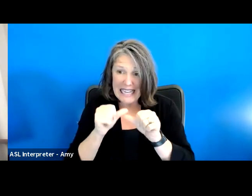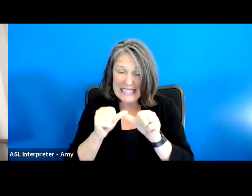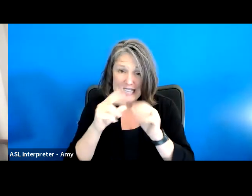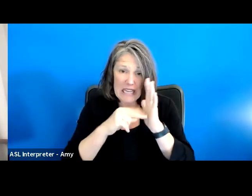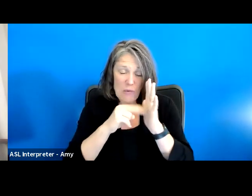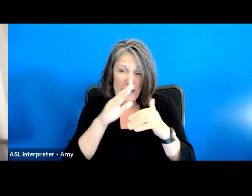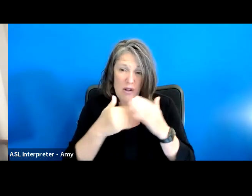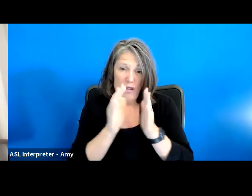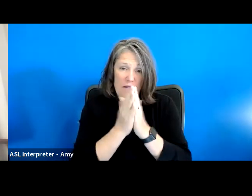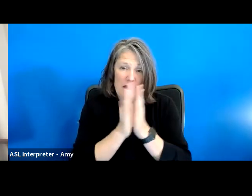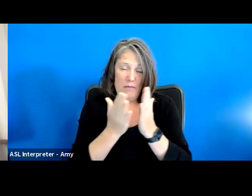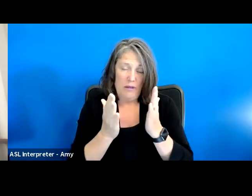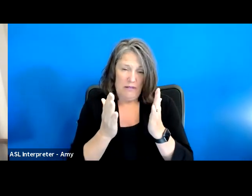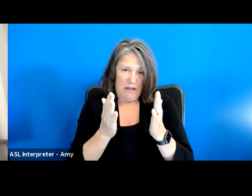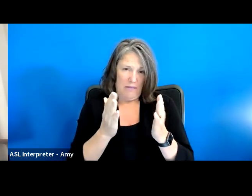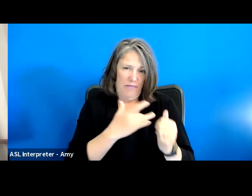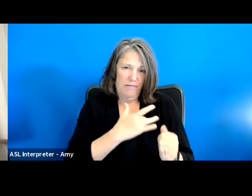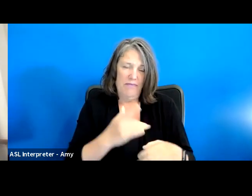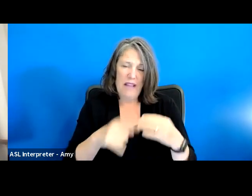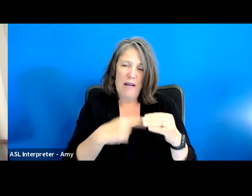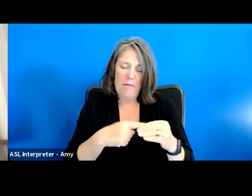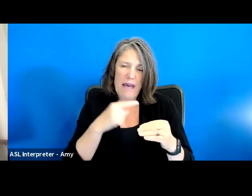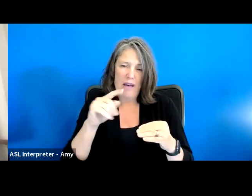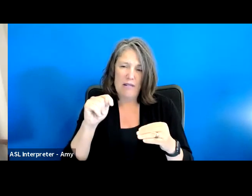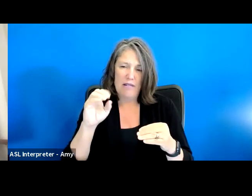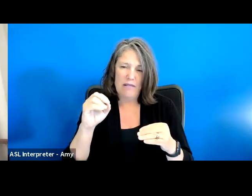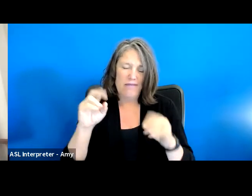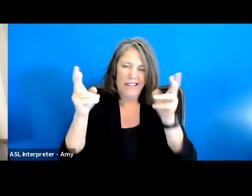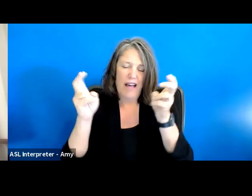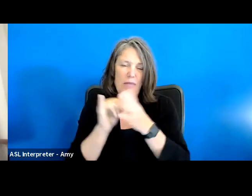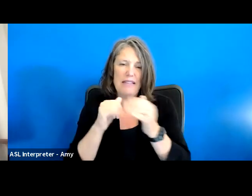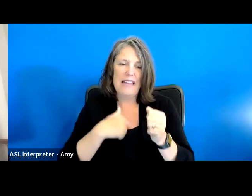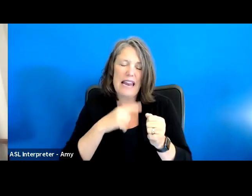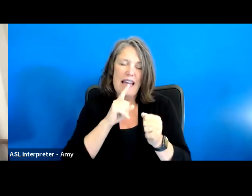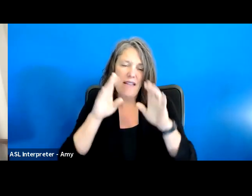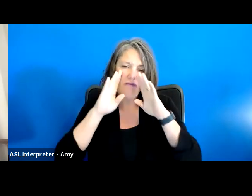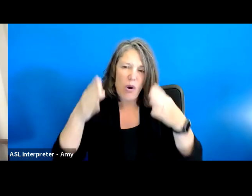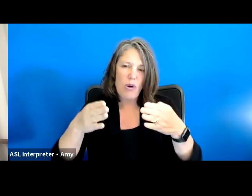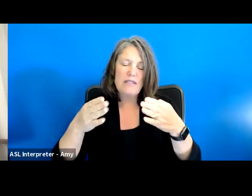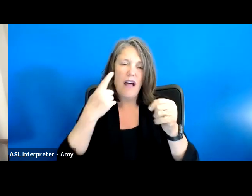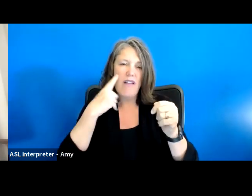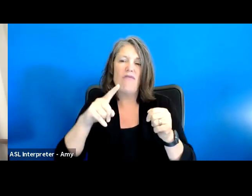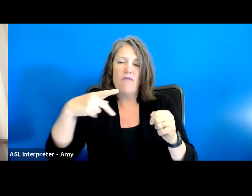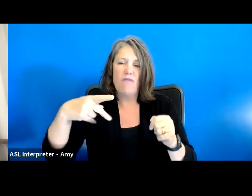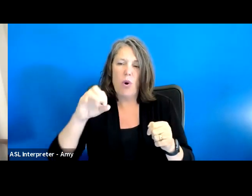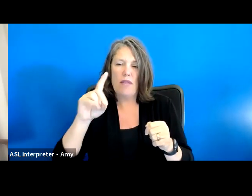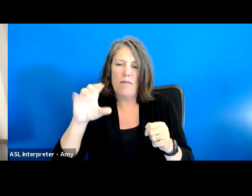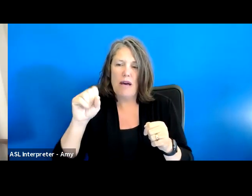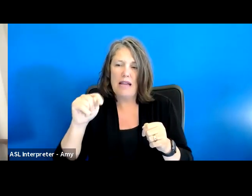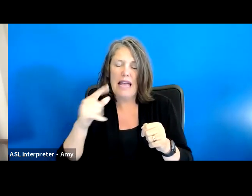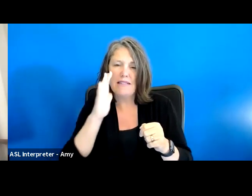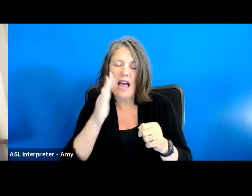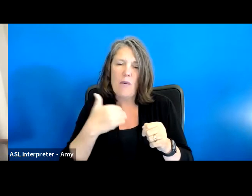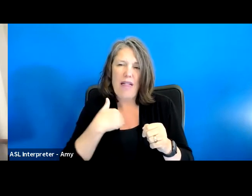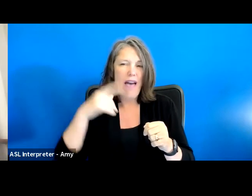books, generally about the topics that I'm focused on for the podcast, I will have kind